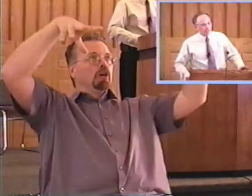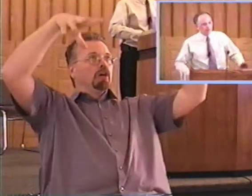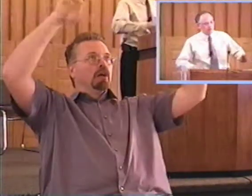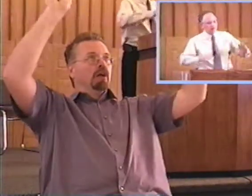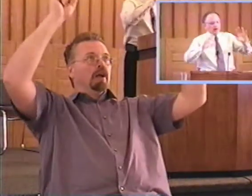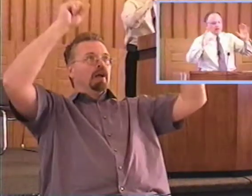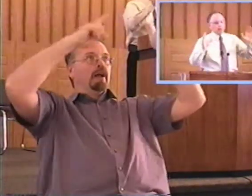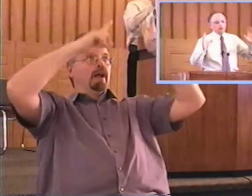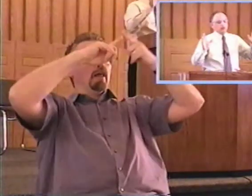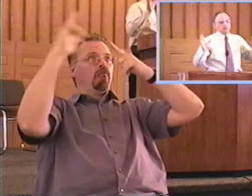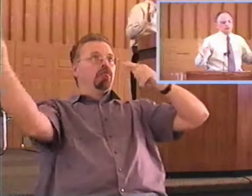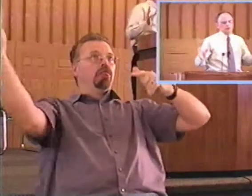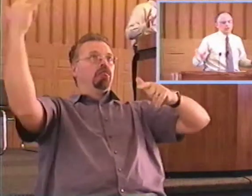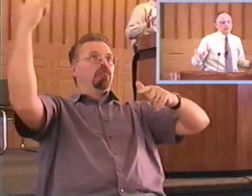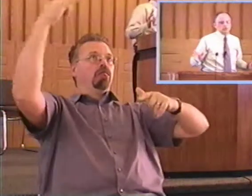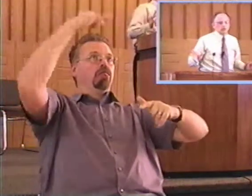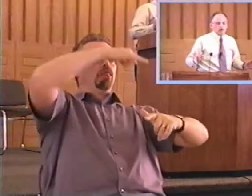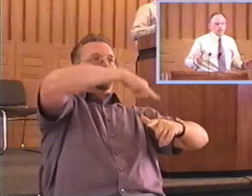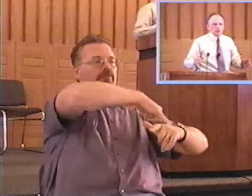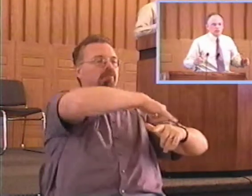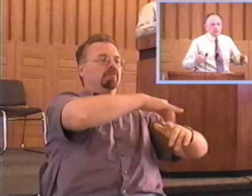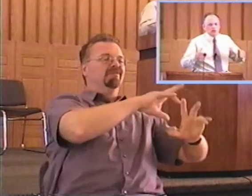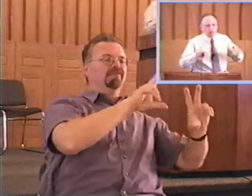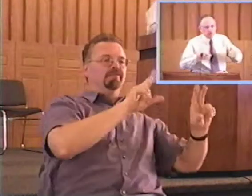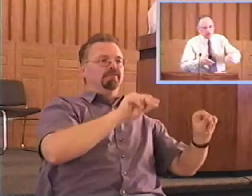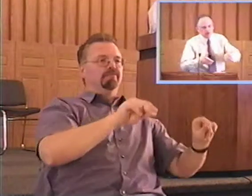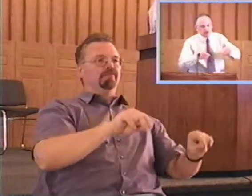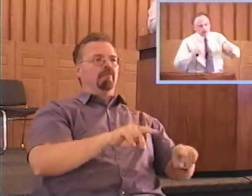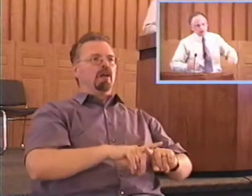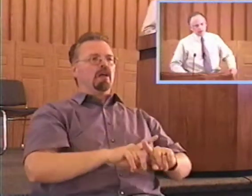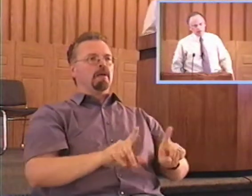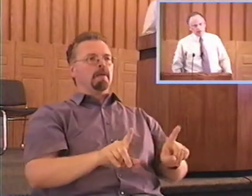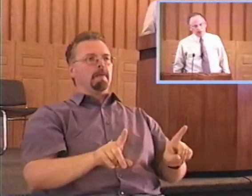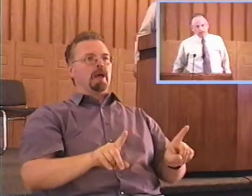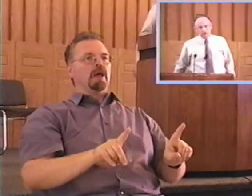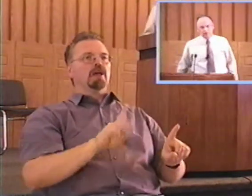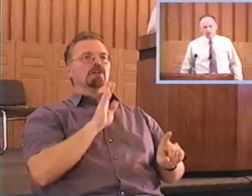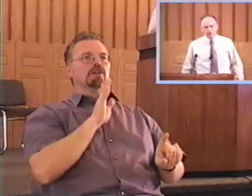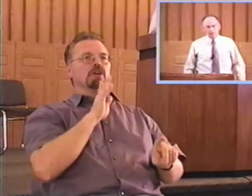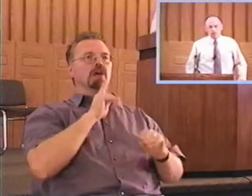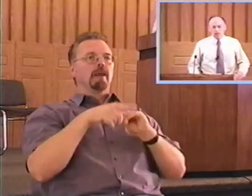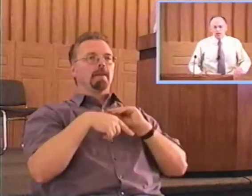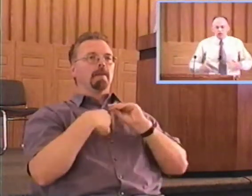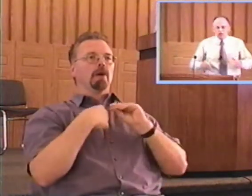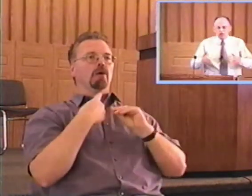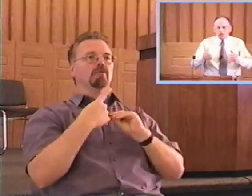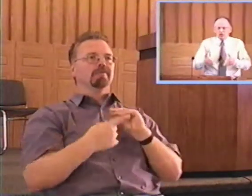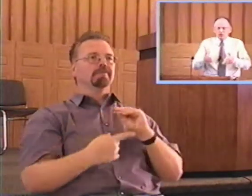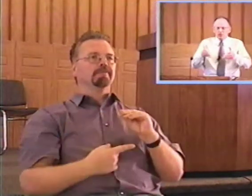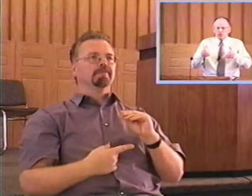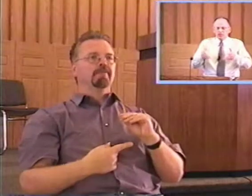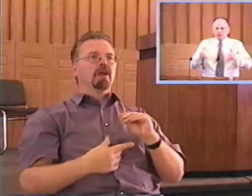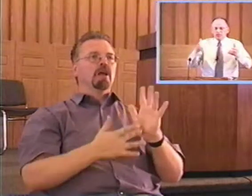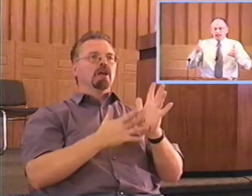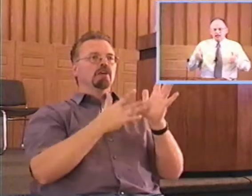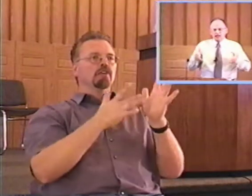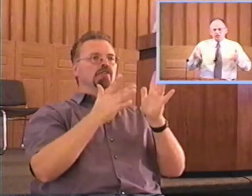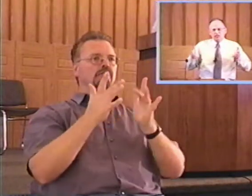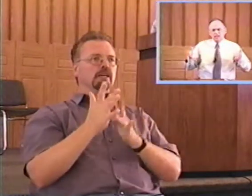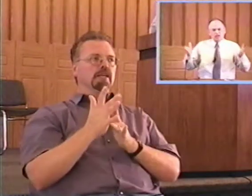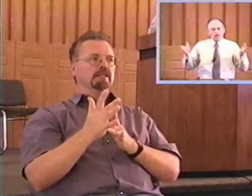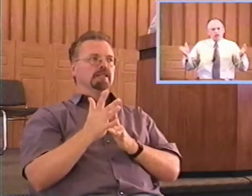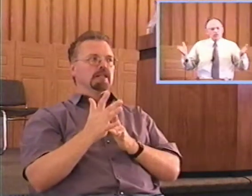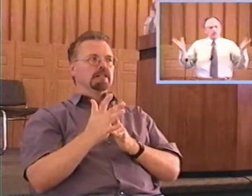that. When the Bible speaks of eschatology, this is what it's talking about. Jesus had